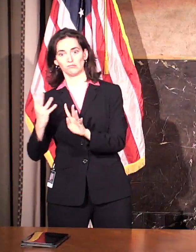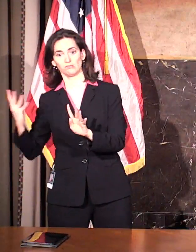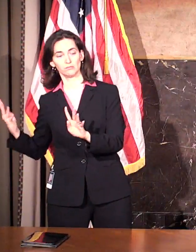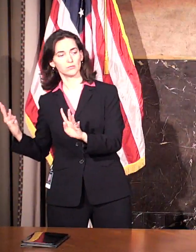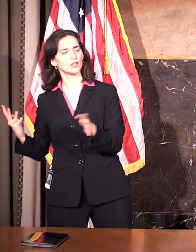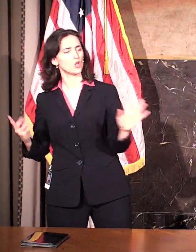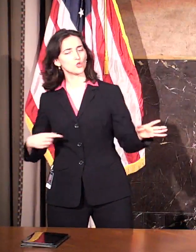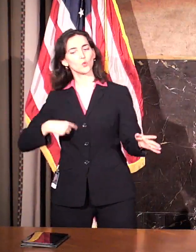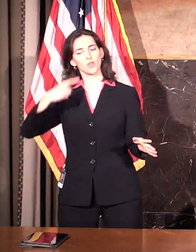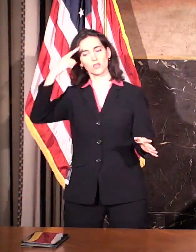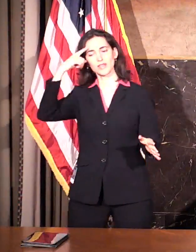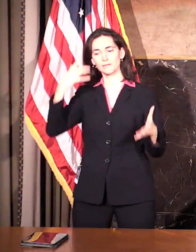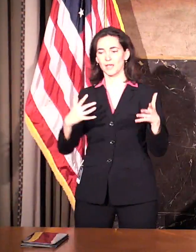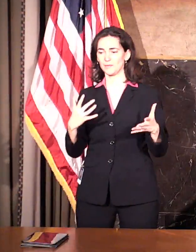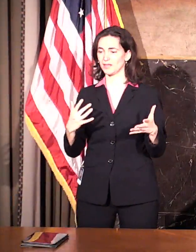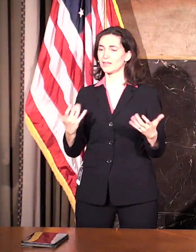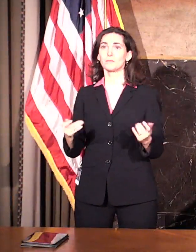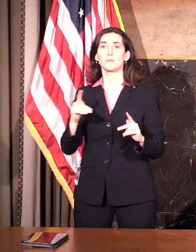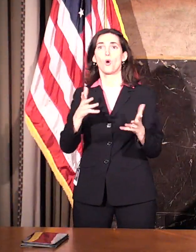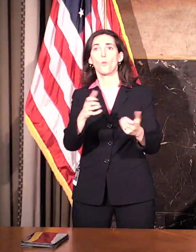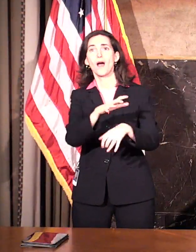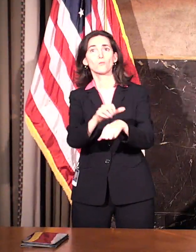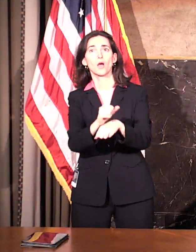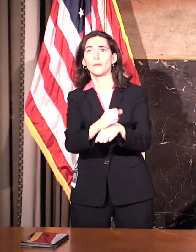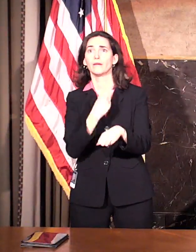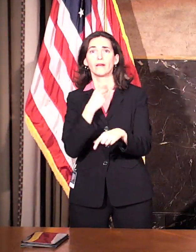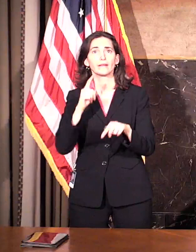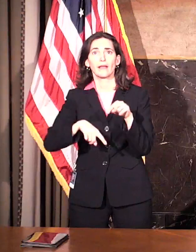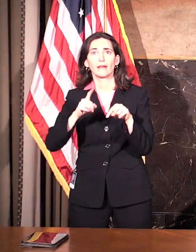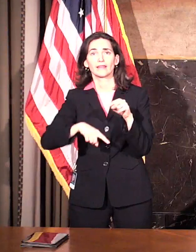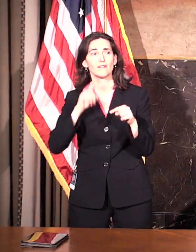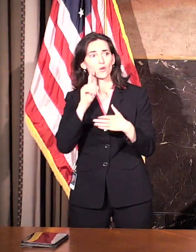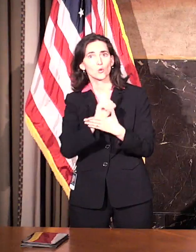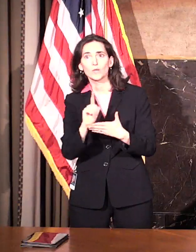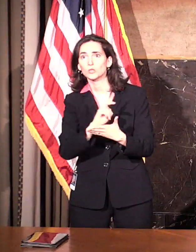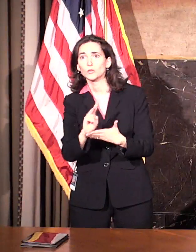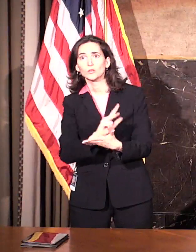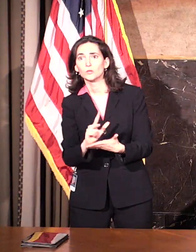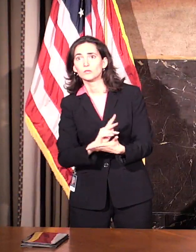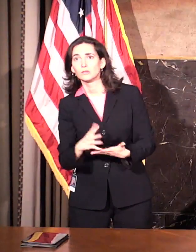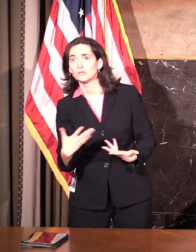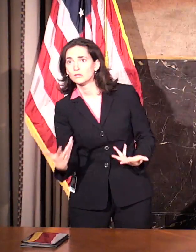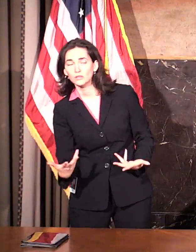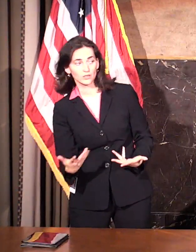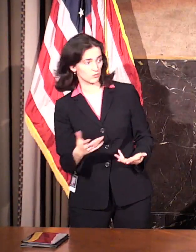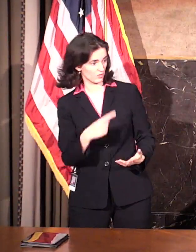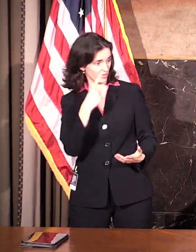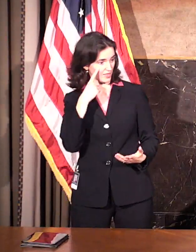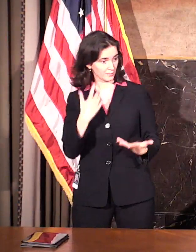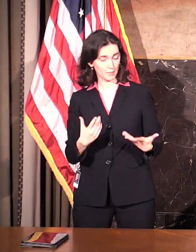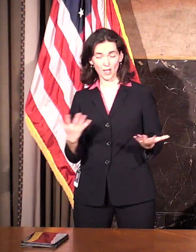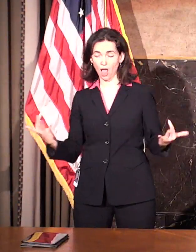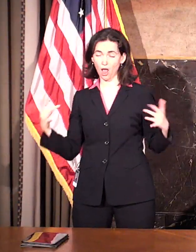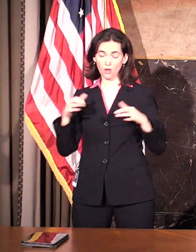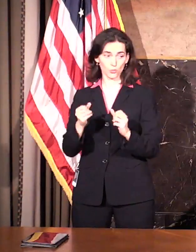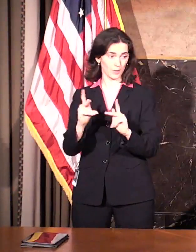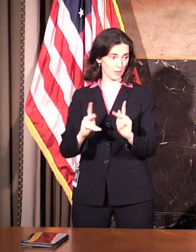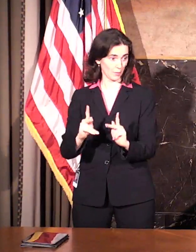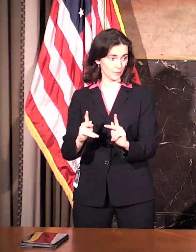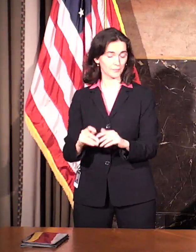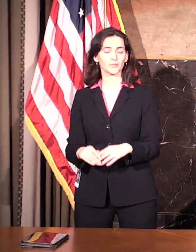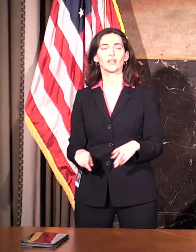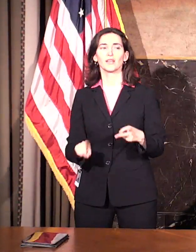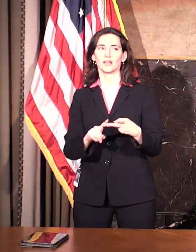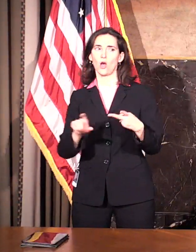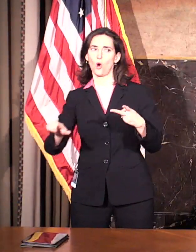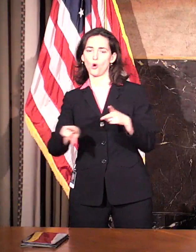there's not enough capacity to deliver it? And also, could you clarify the teachers and the school staff, is that public schools or all schools? All schools.